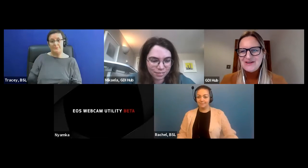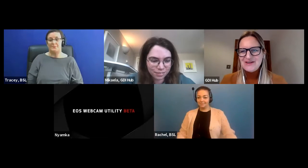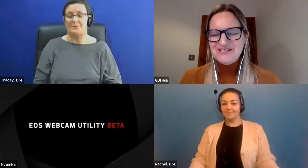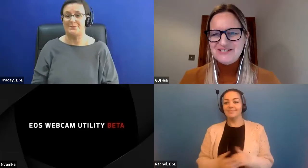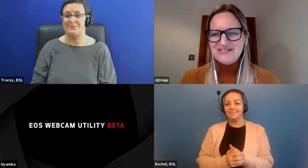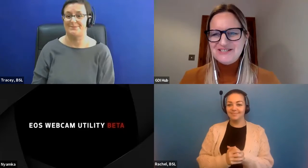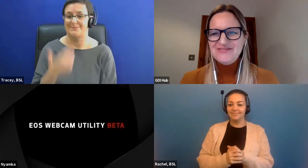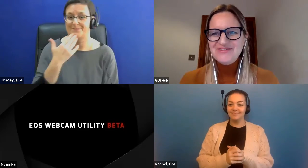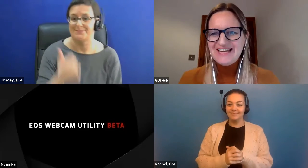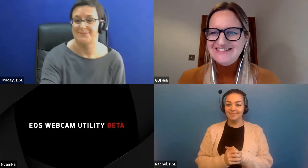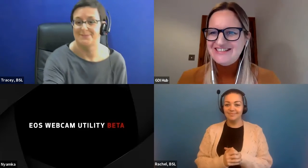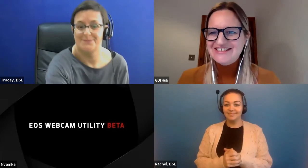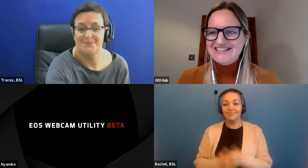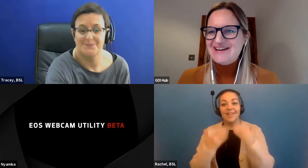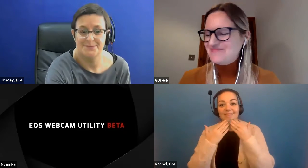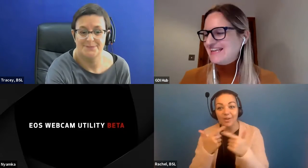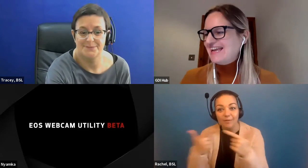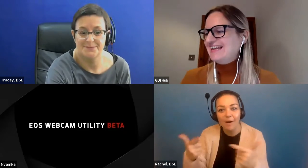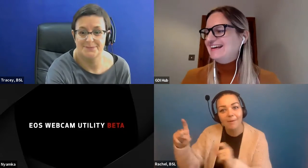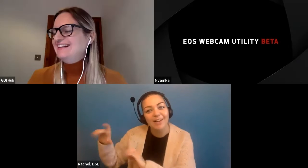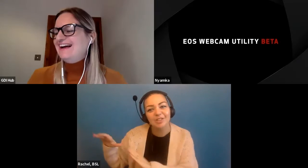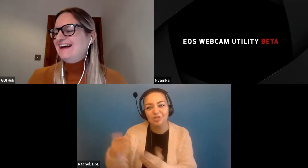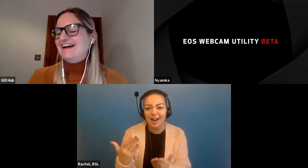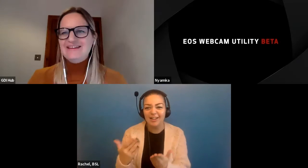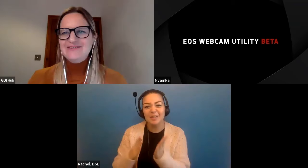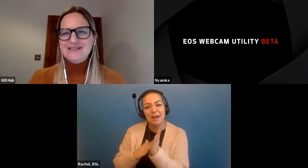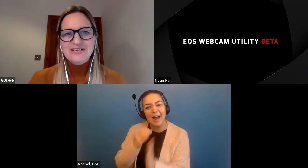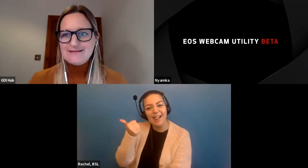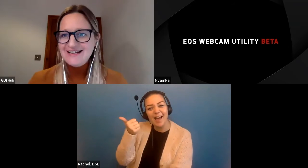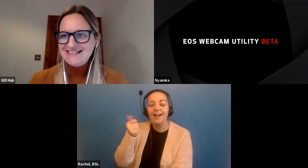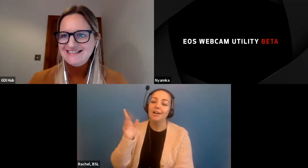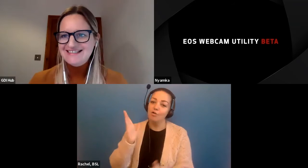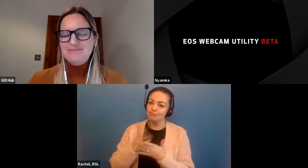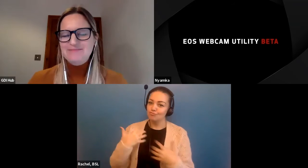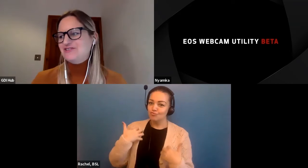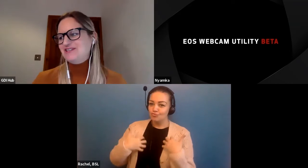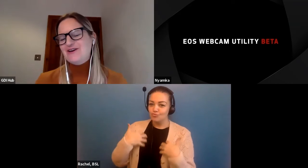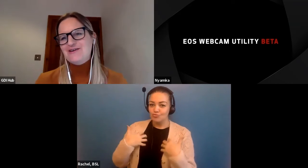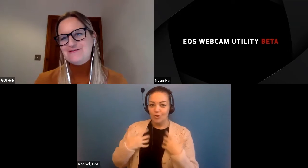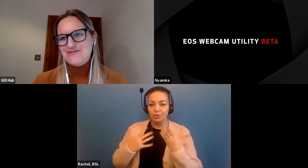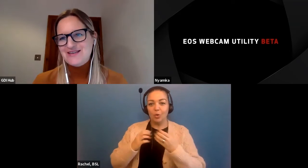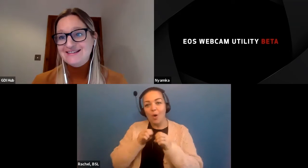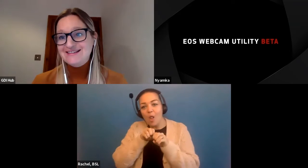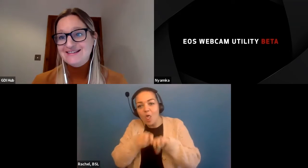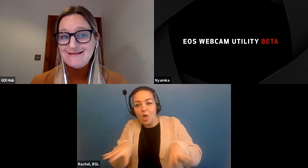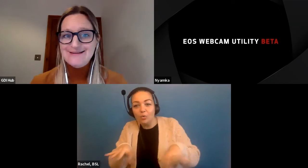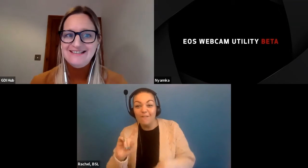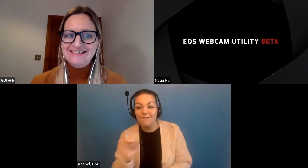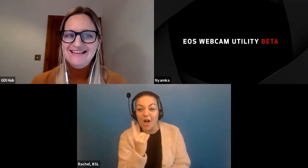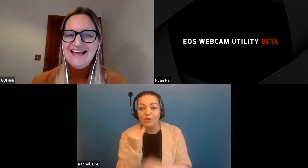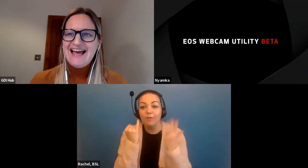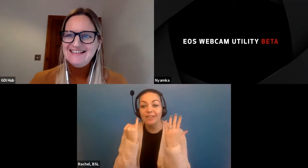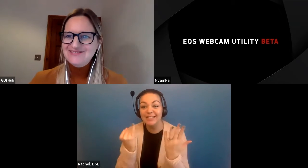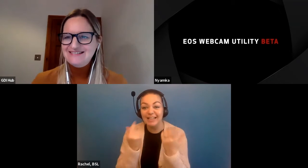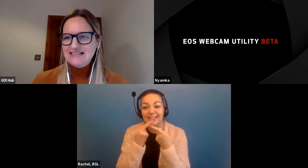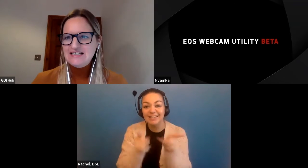Thank you very much for that introduction, Michaela. And I think it's really exciting today to be launching the first of the 6 case